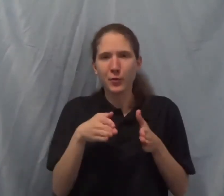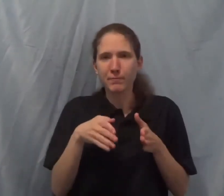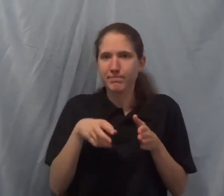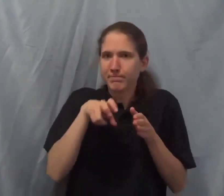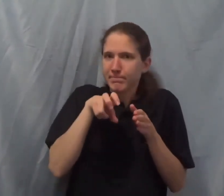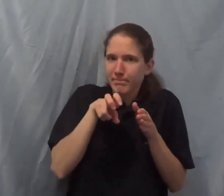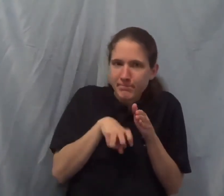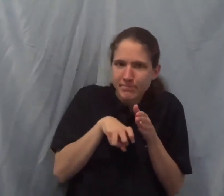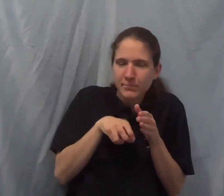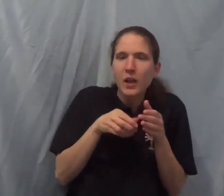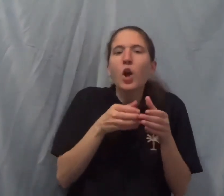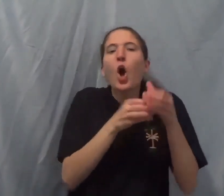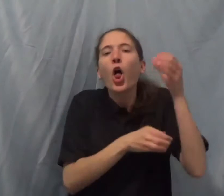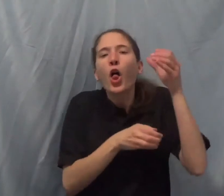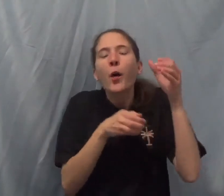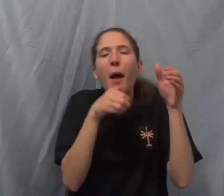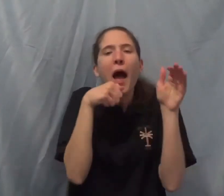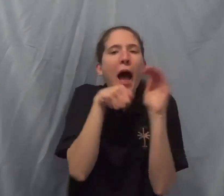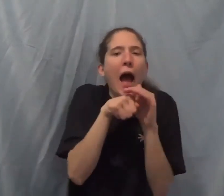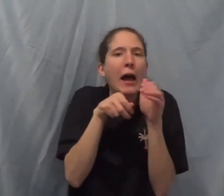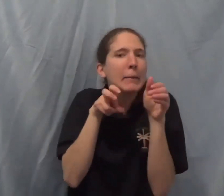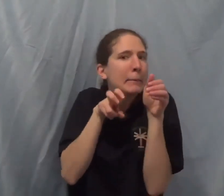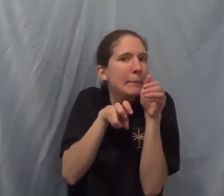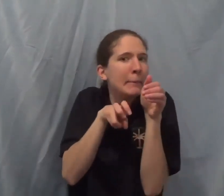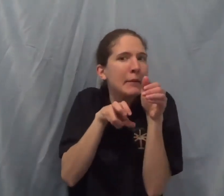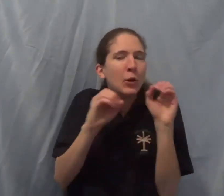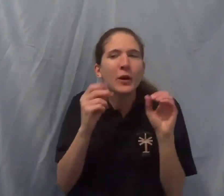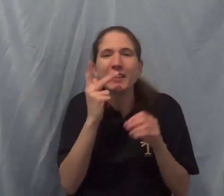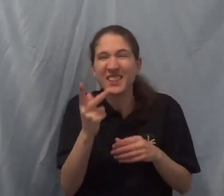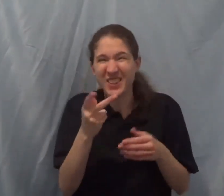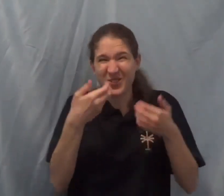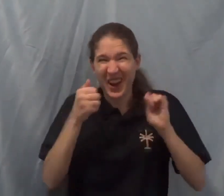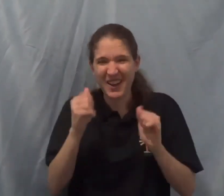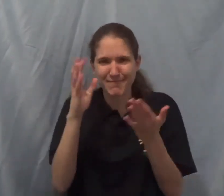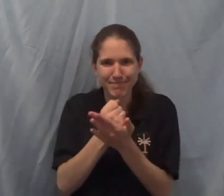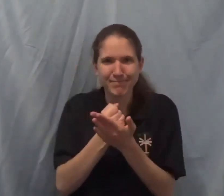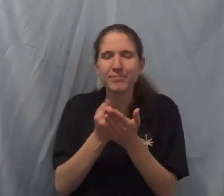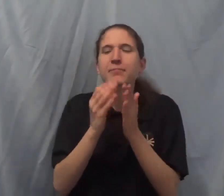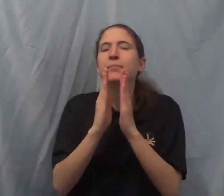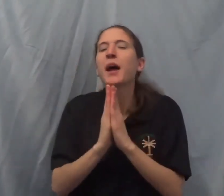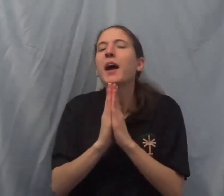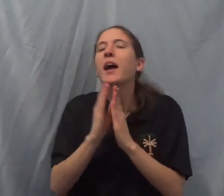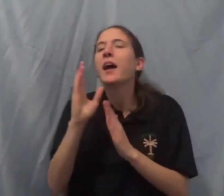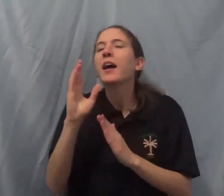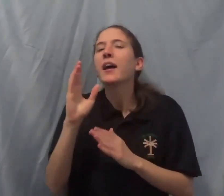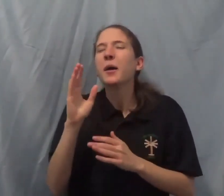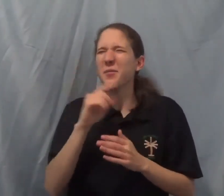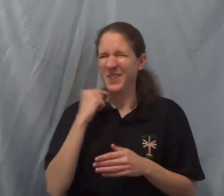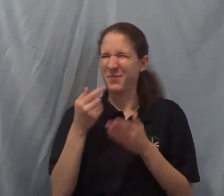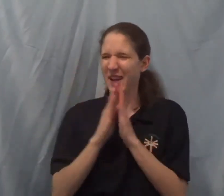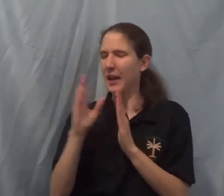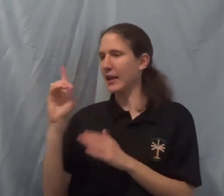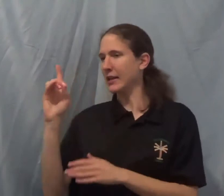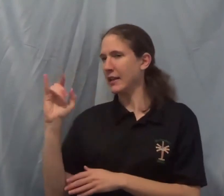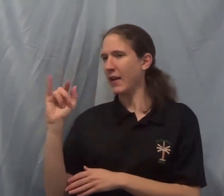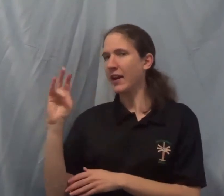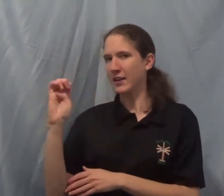to me, you know? I had one grandmother who talked to me for 2 hours of what her grandchildren like to eat, what kind of desserts they like, whatever, you know, whatever it